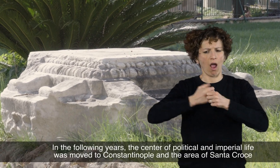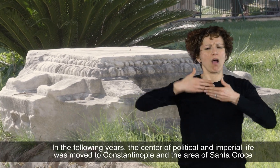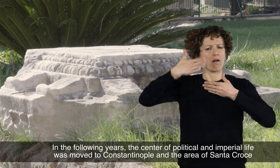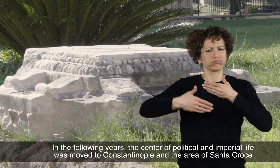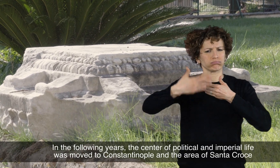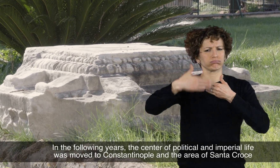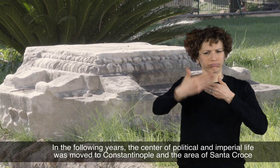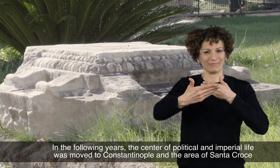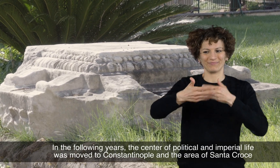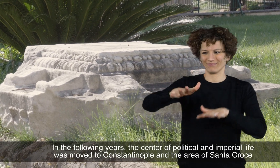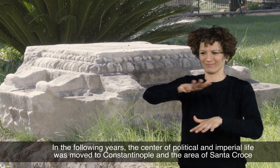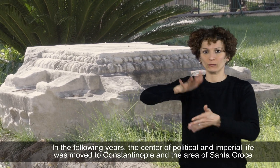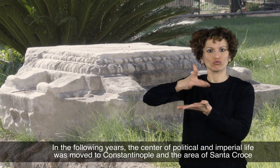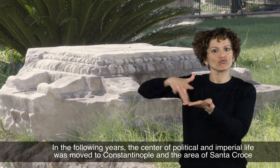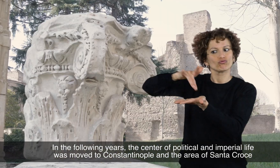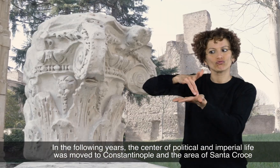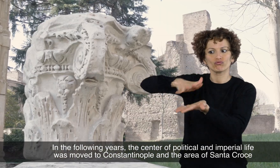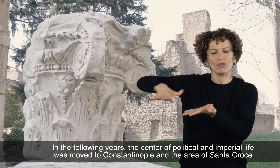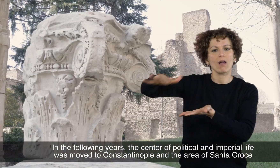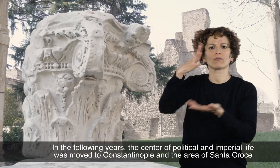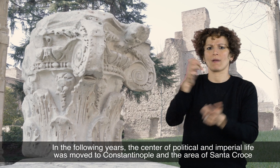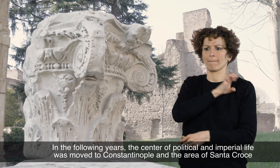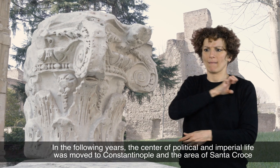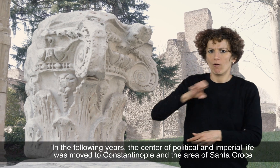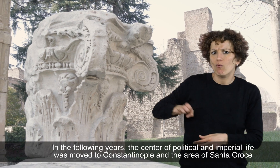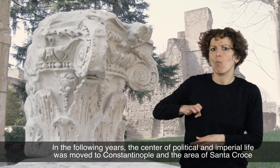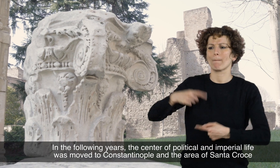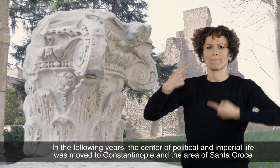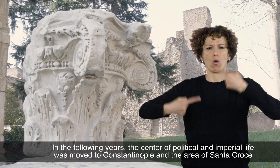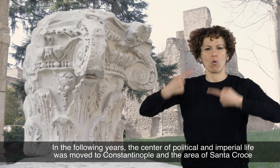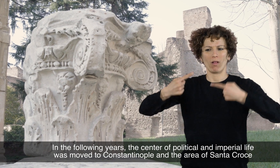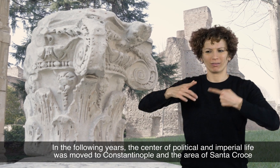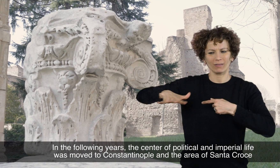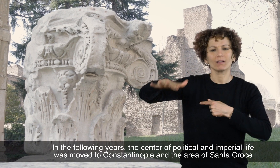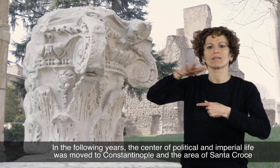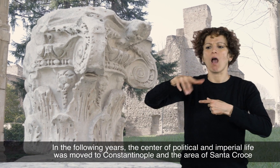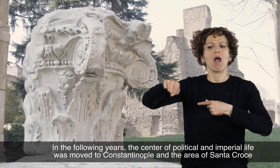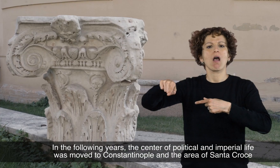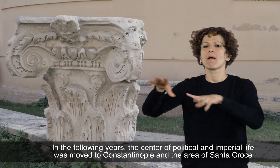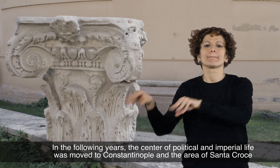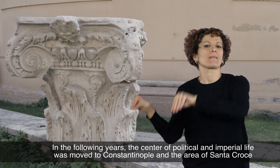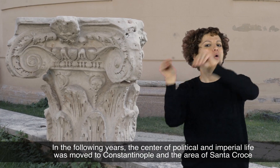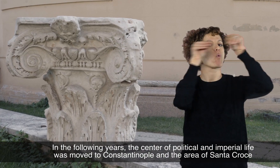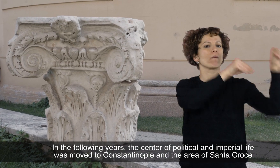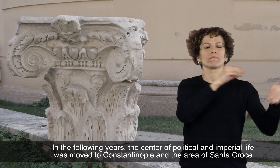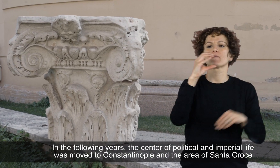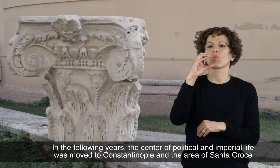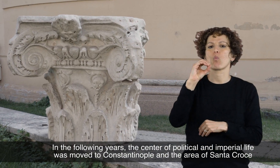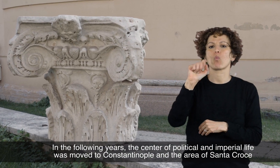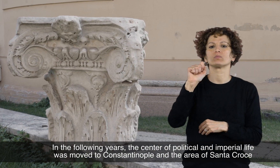In the following years, the center of political and imperial life was moved to Constantinople, and the area of